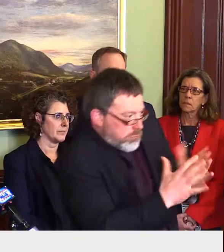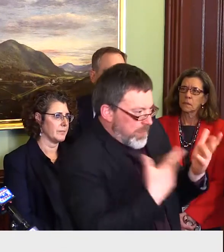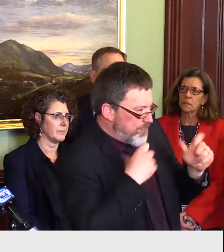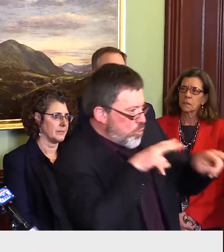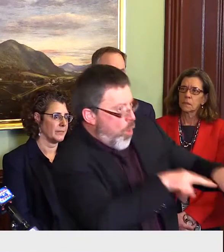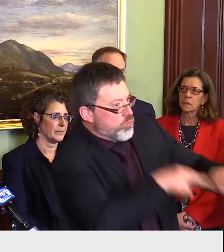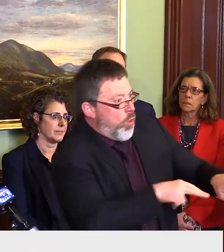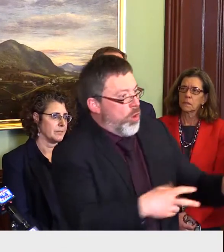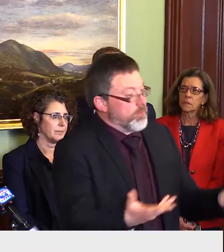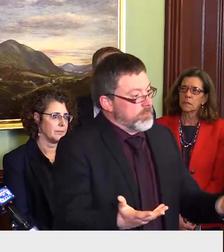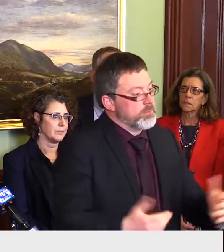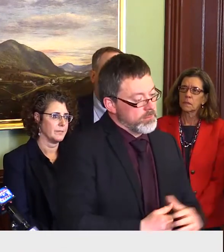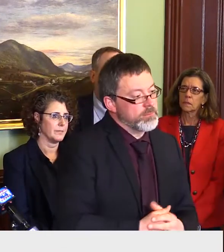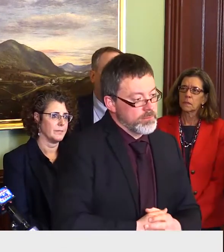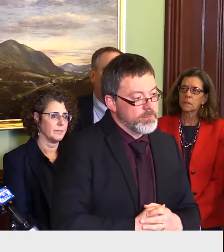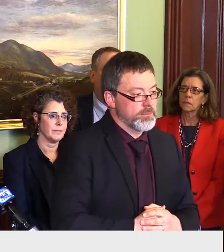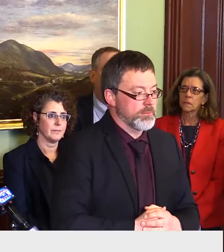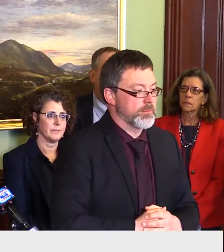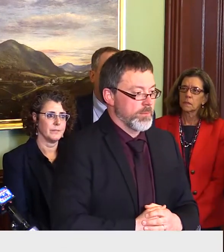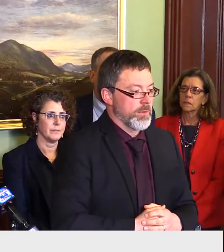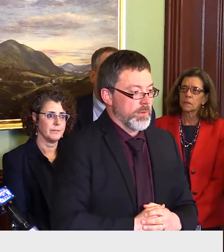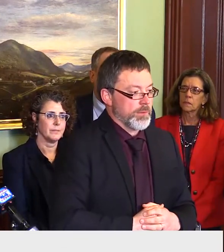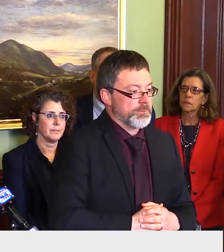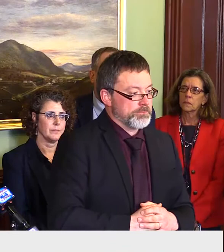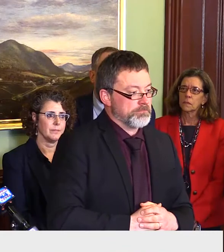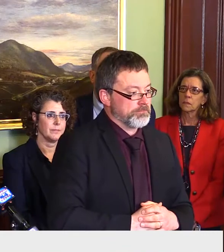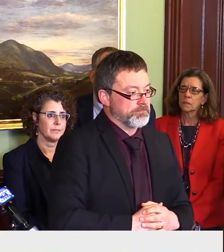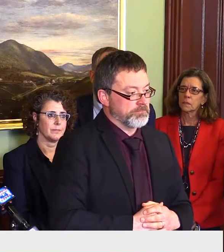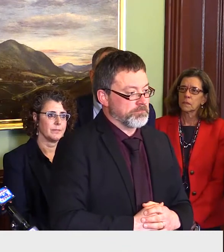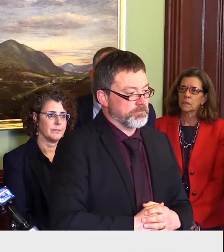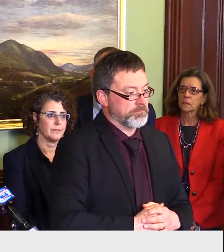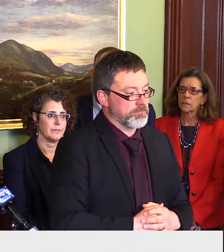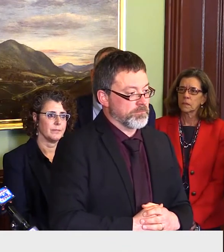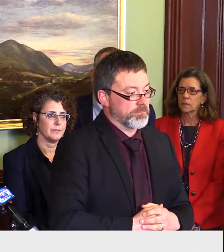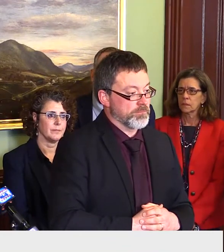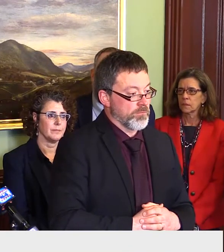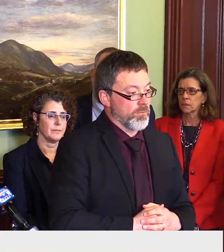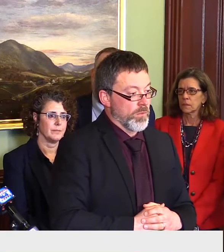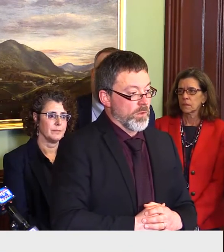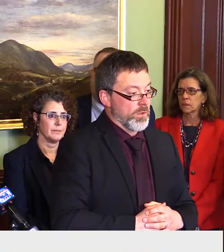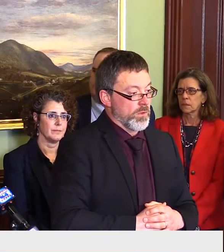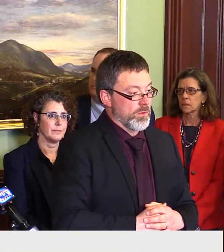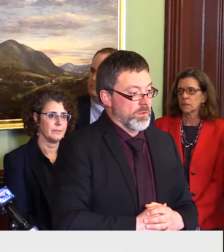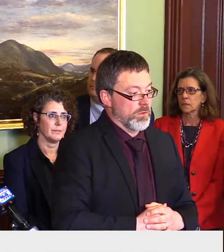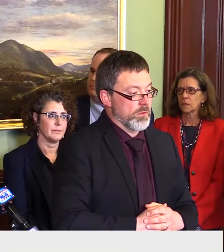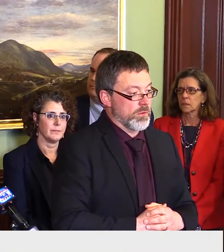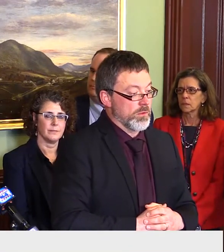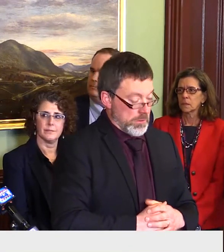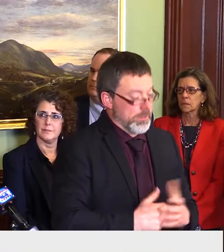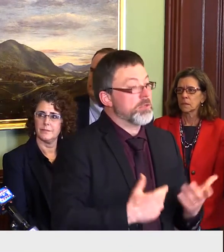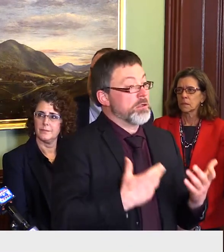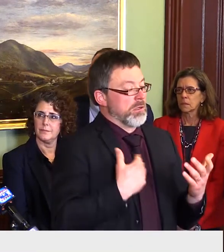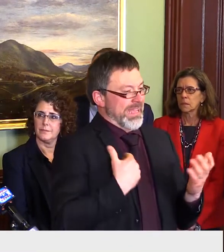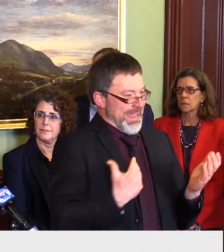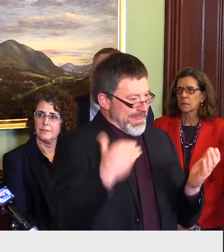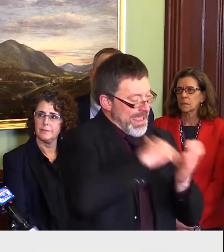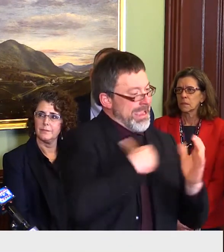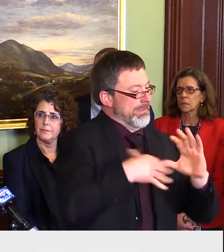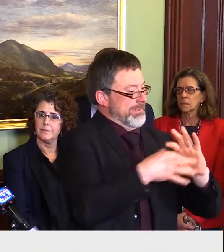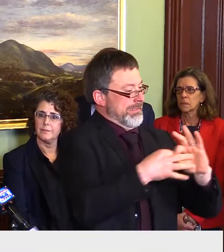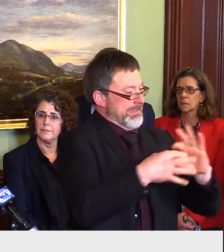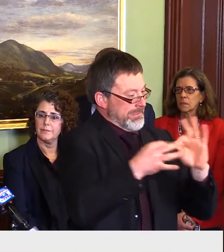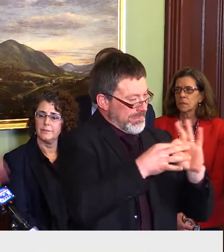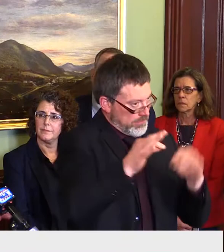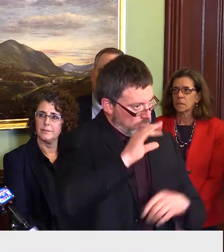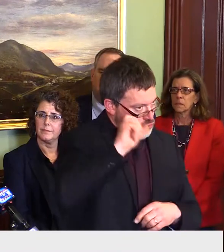who contract this virus will have mild to moderate illness. The incubation period from the